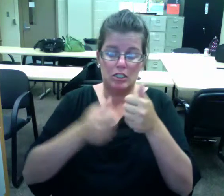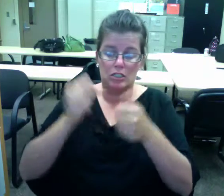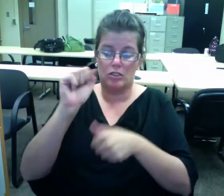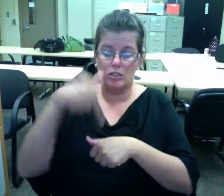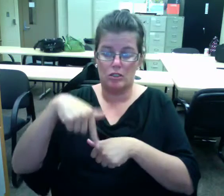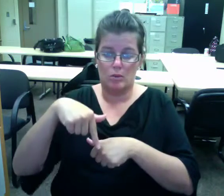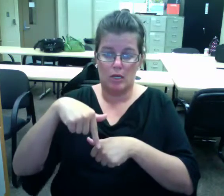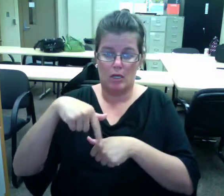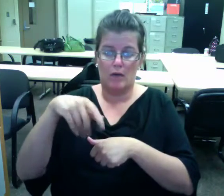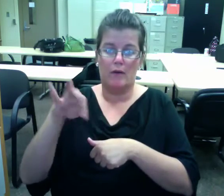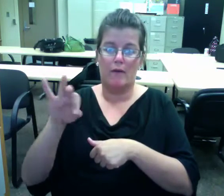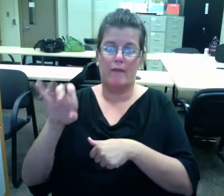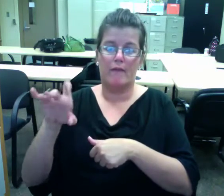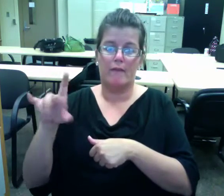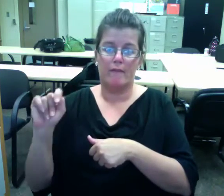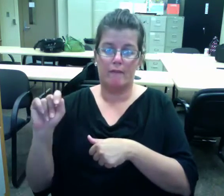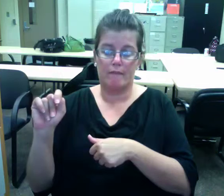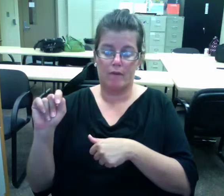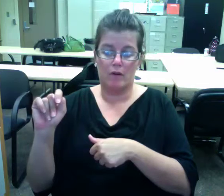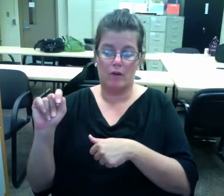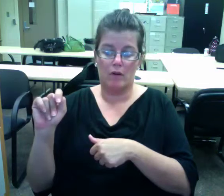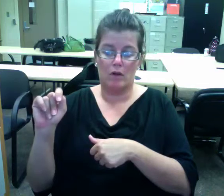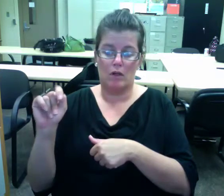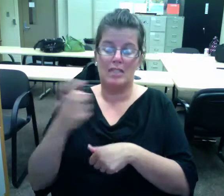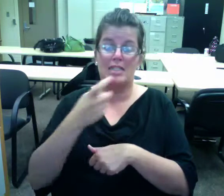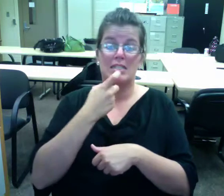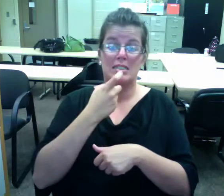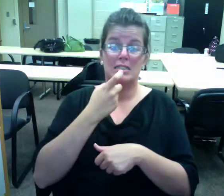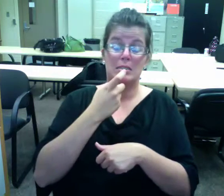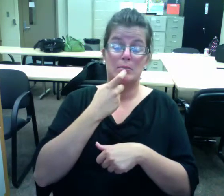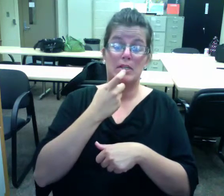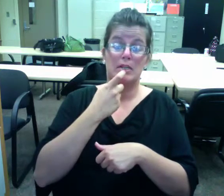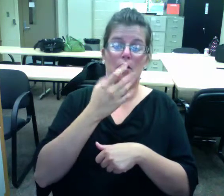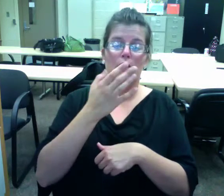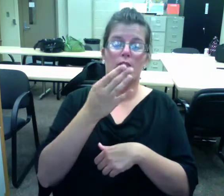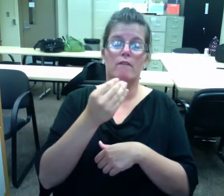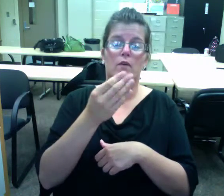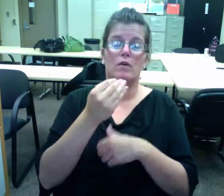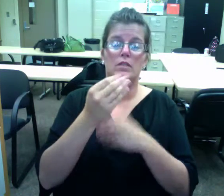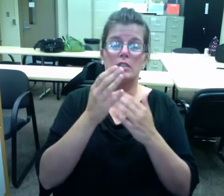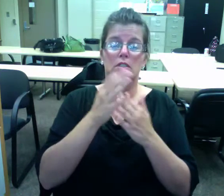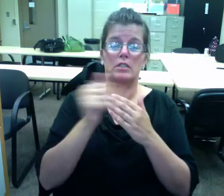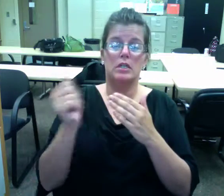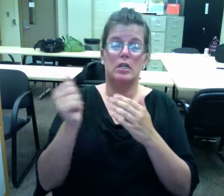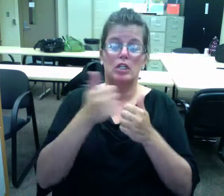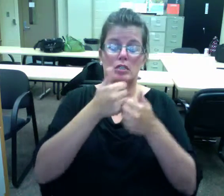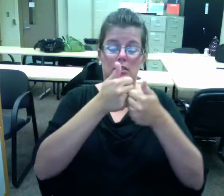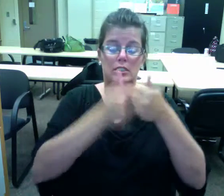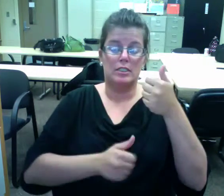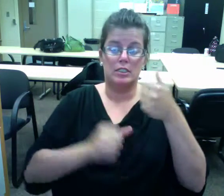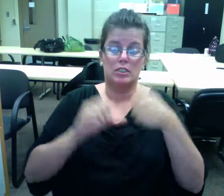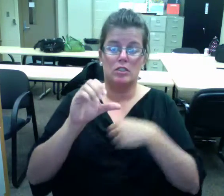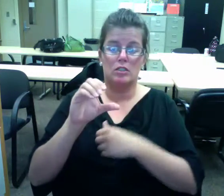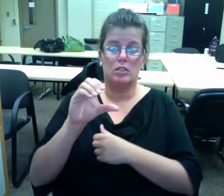costs $14 per cubic foot. By the way, don't